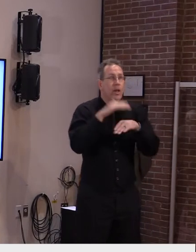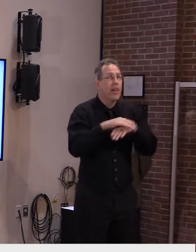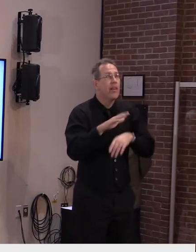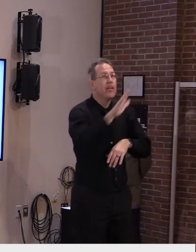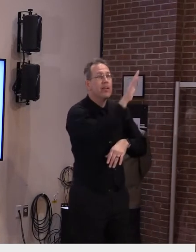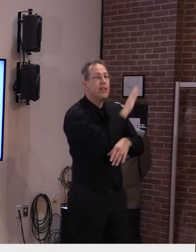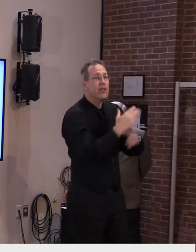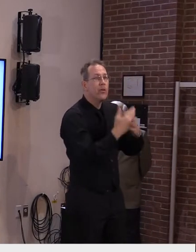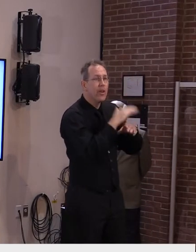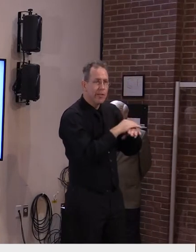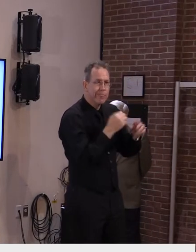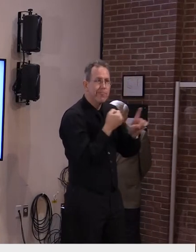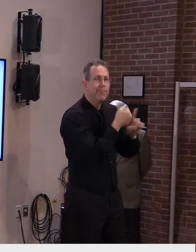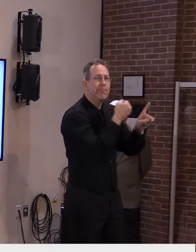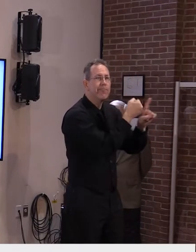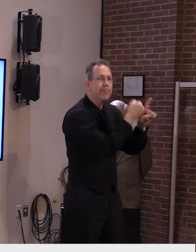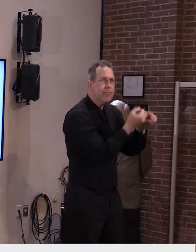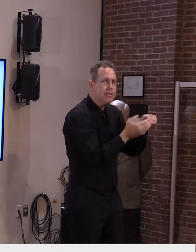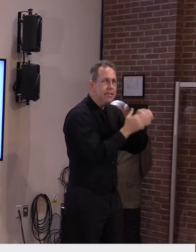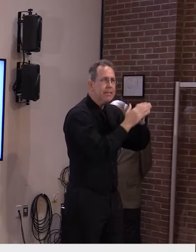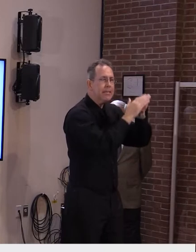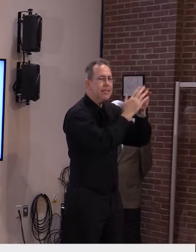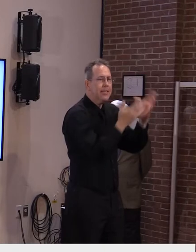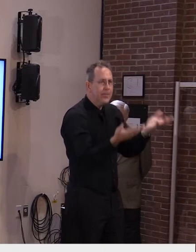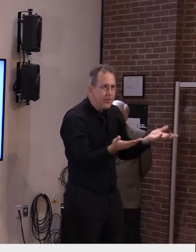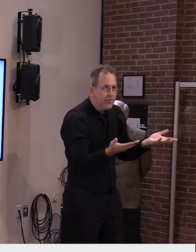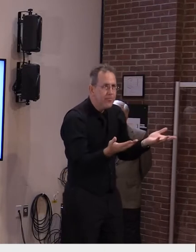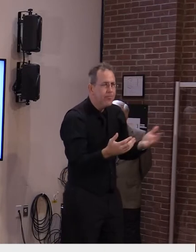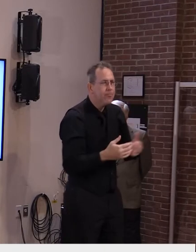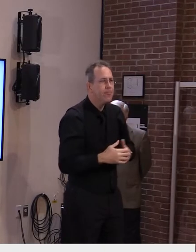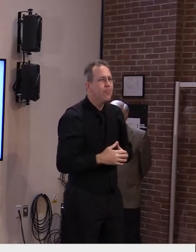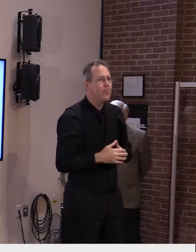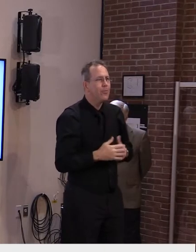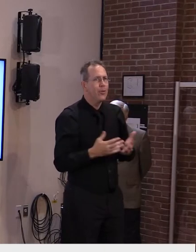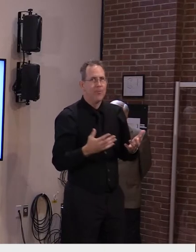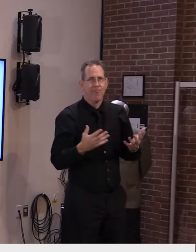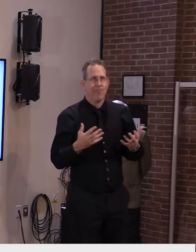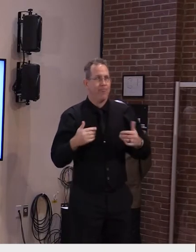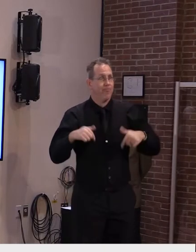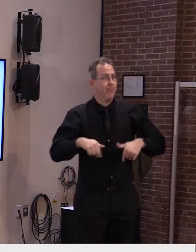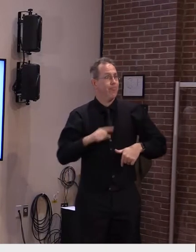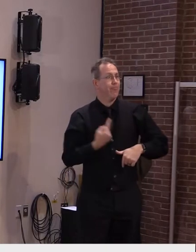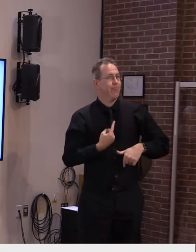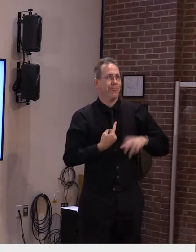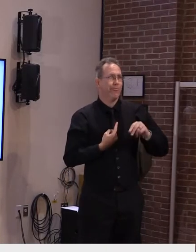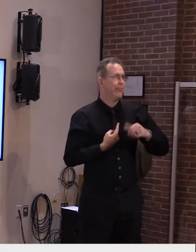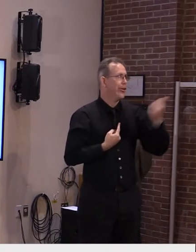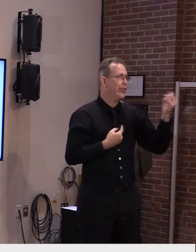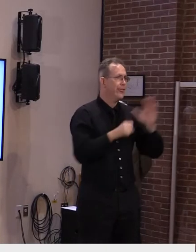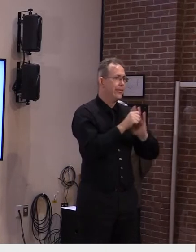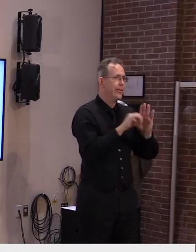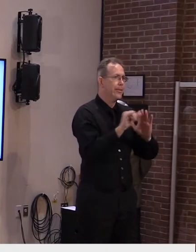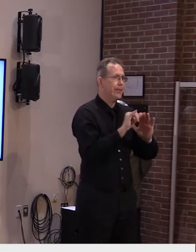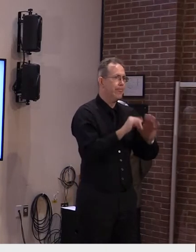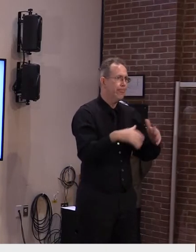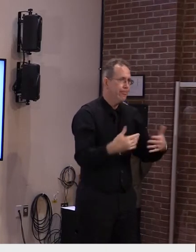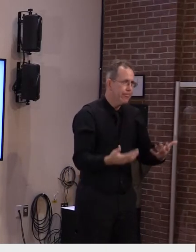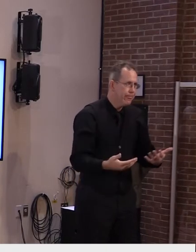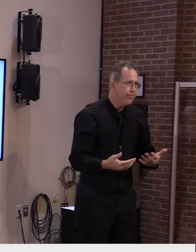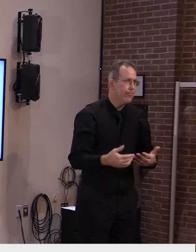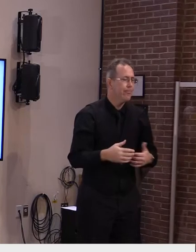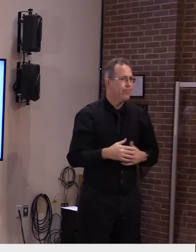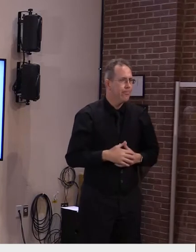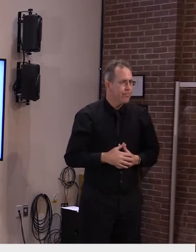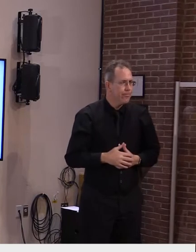same increase. So we're a little bit victims of that phenomena in itself as well. Again, you know, as